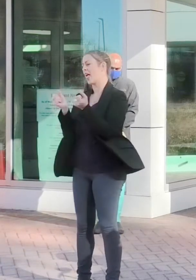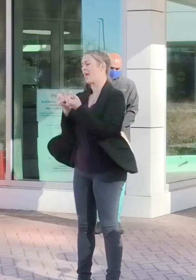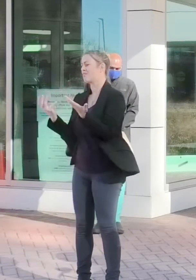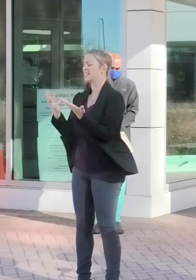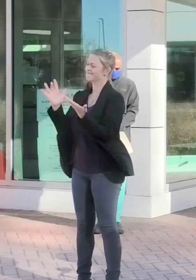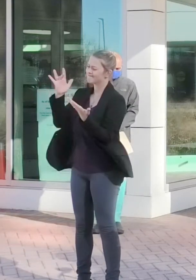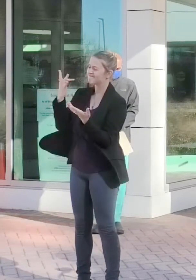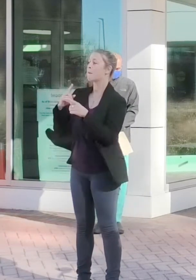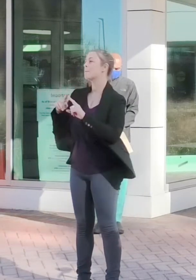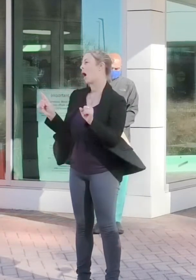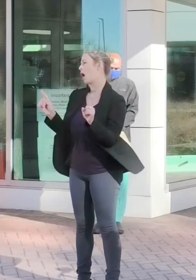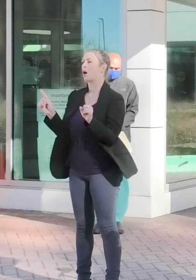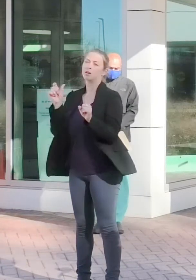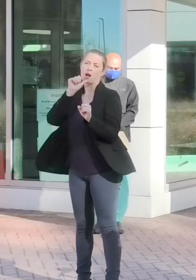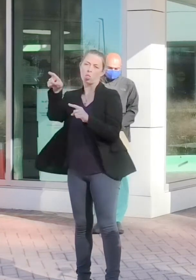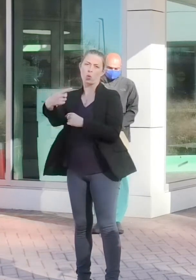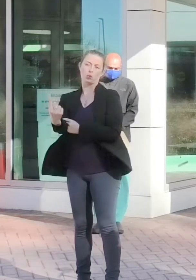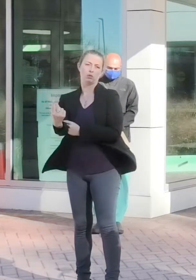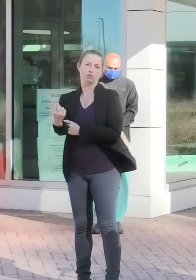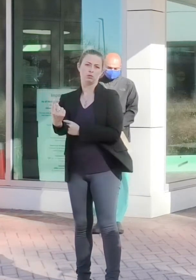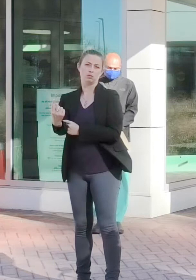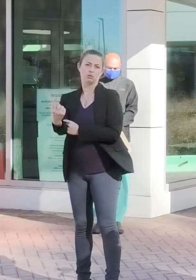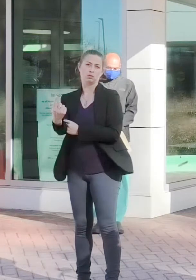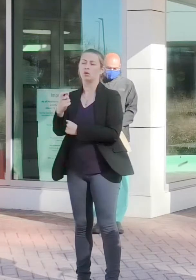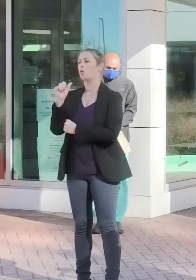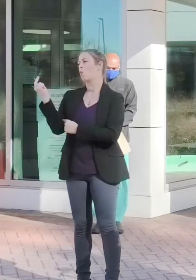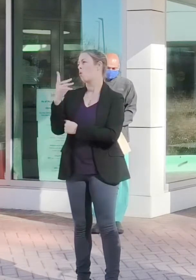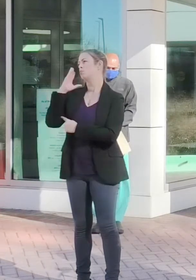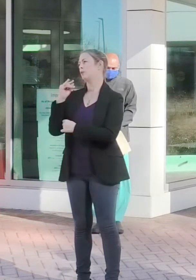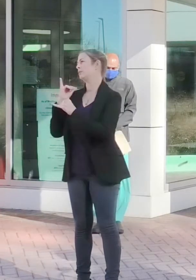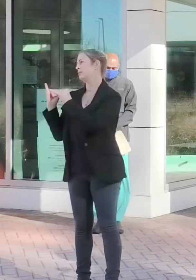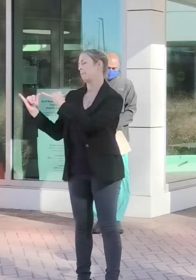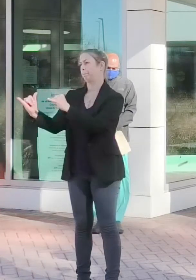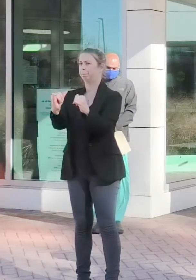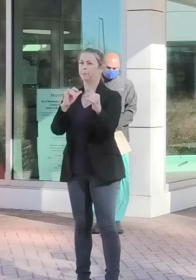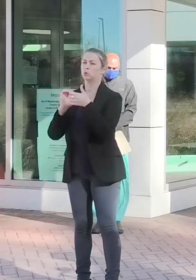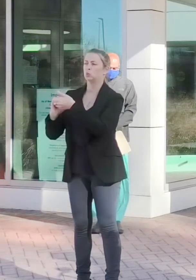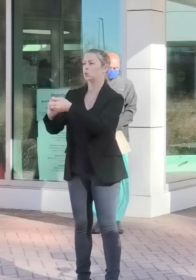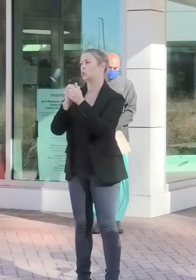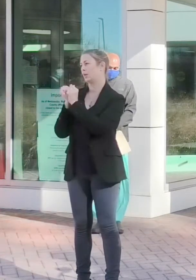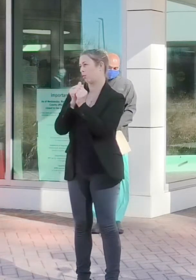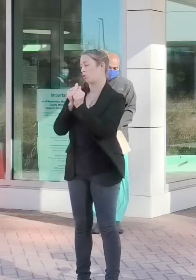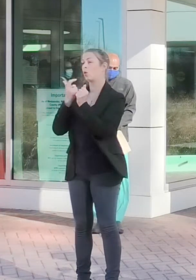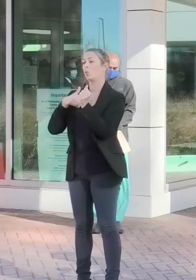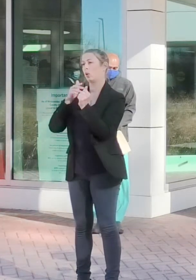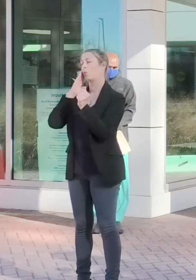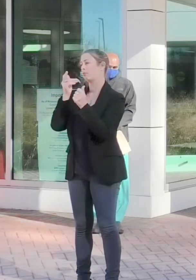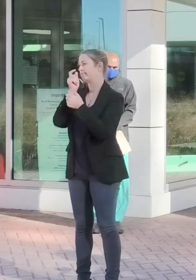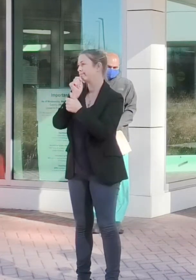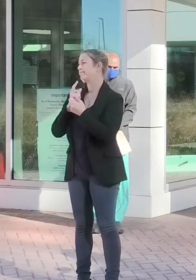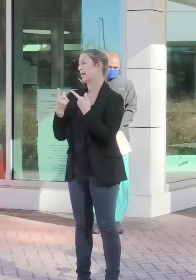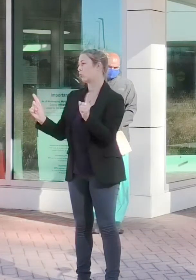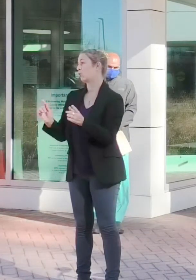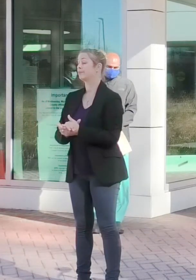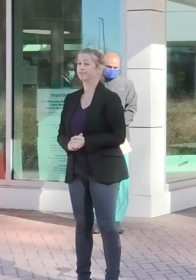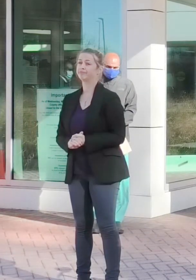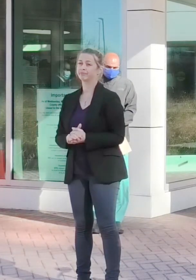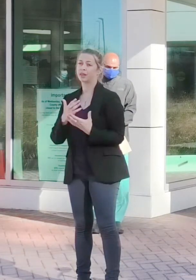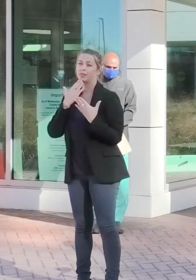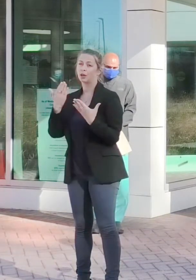We are all in this fight together, and together we will get through it. Thank you.